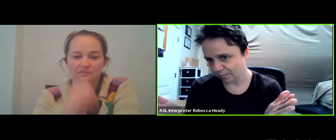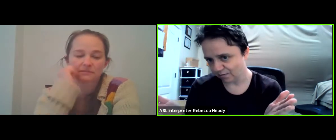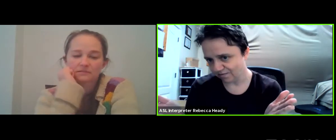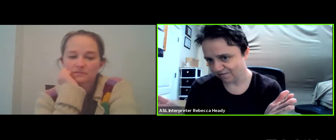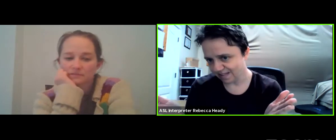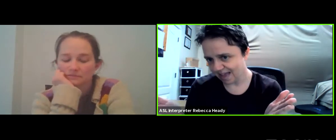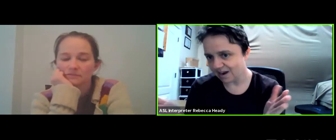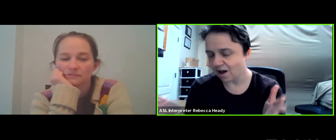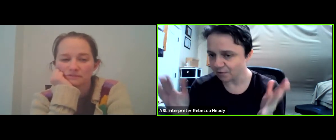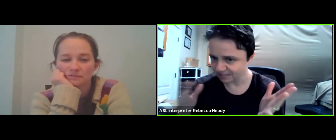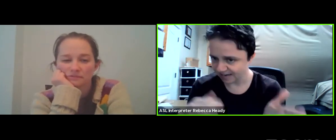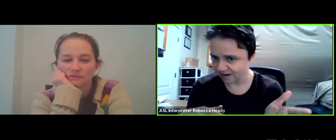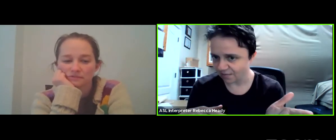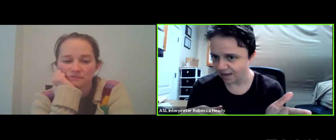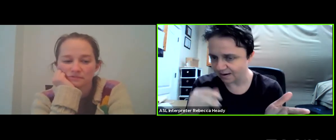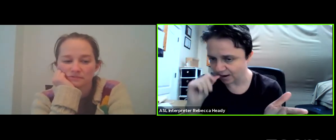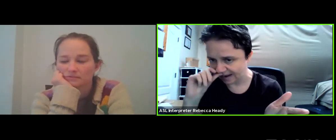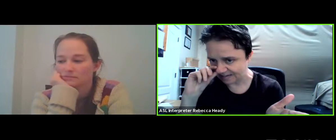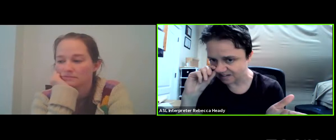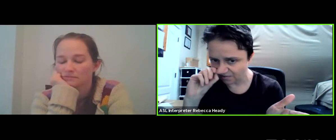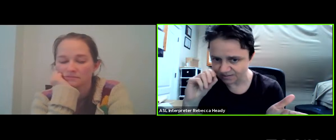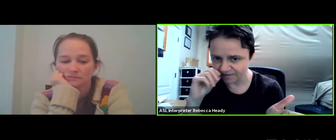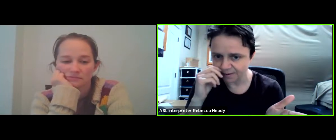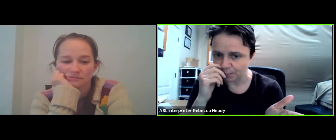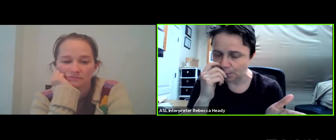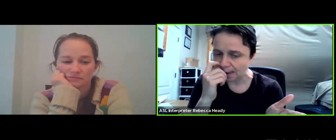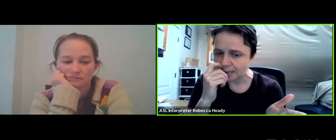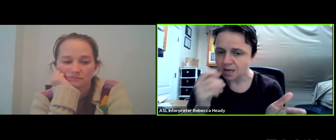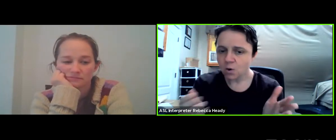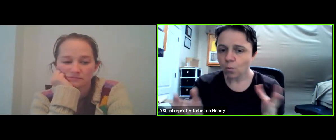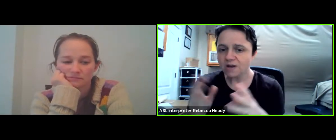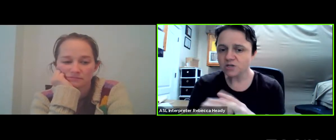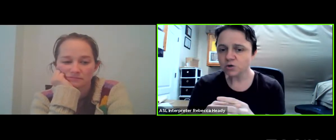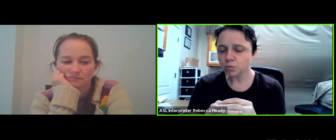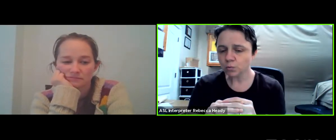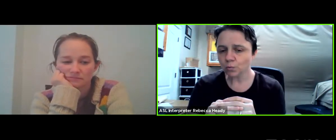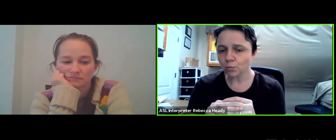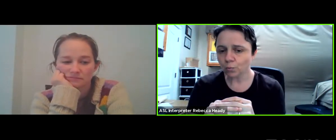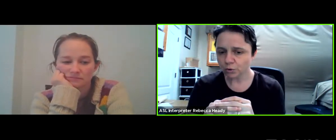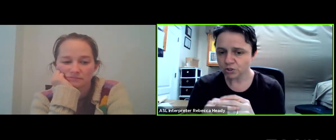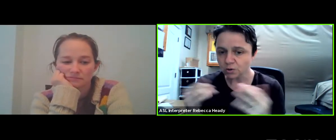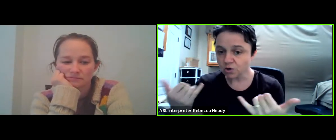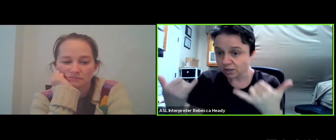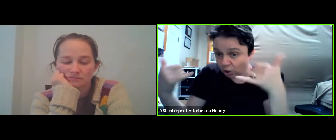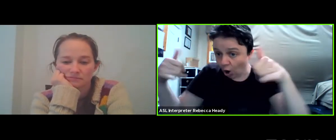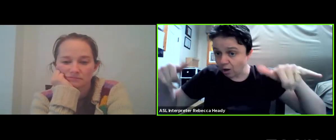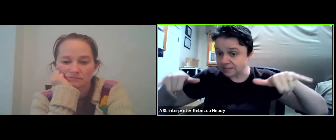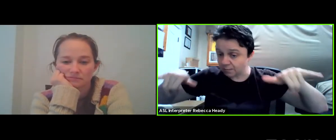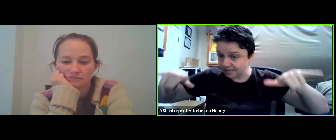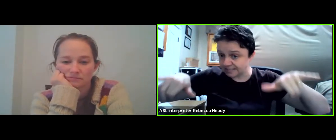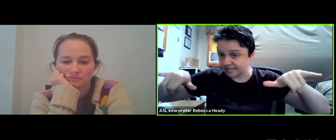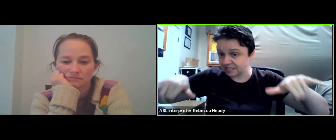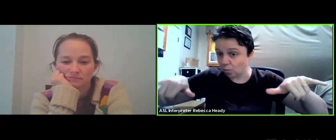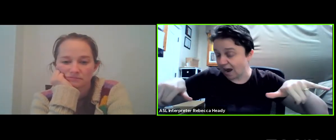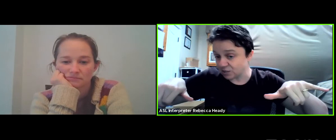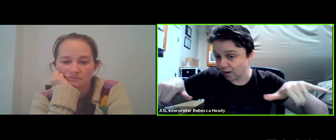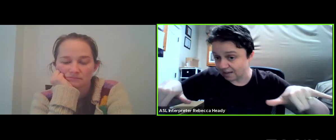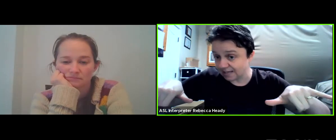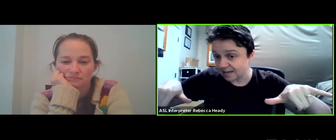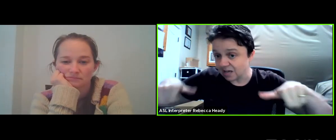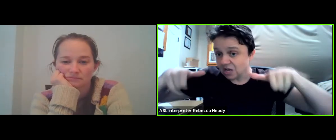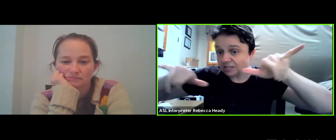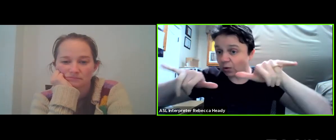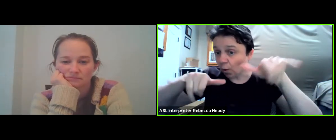to hearing people and other deaf people. But so you can call somebody's